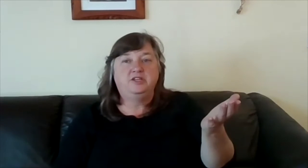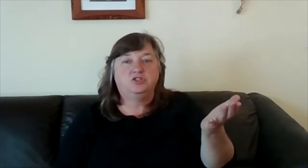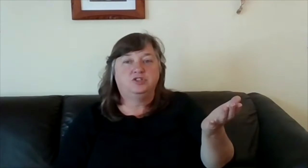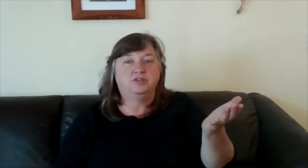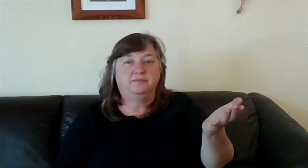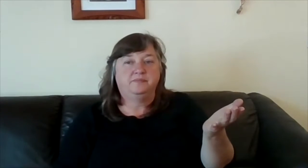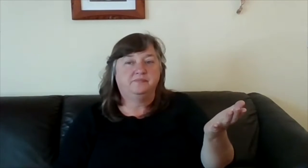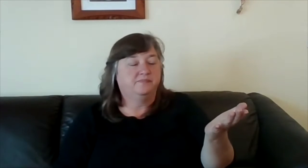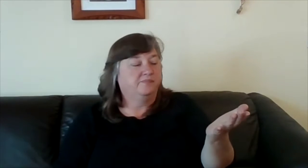Beach.